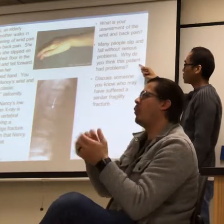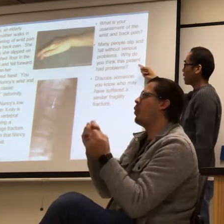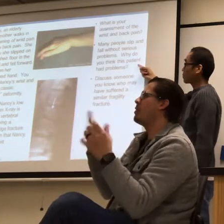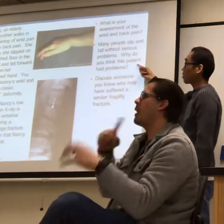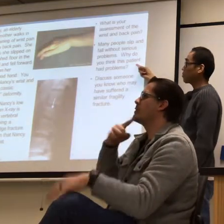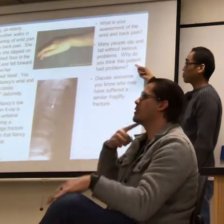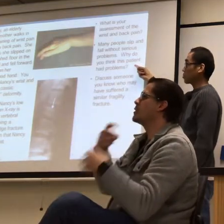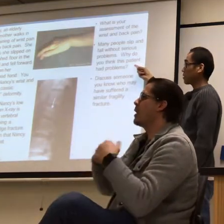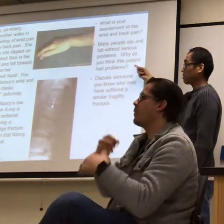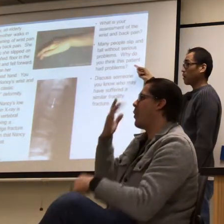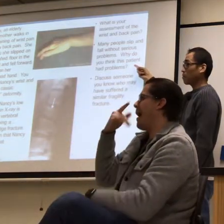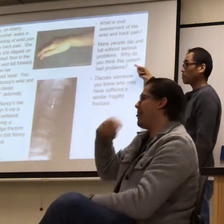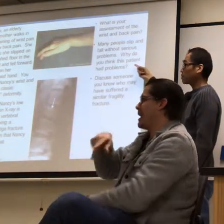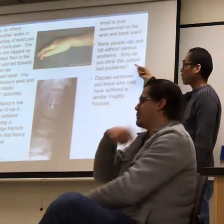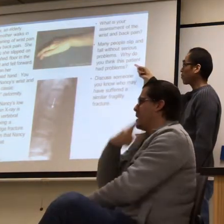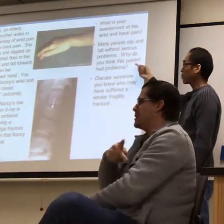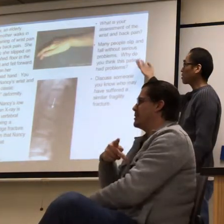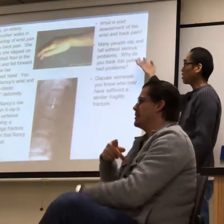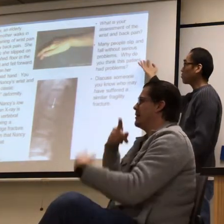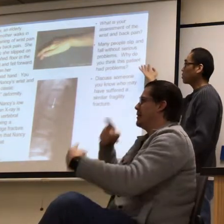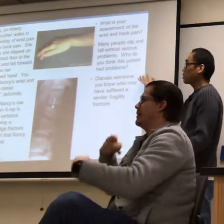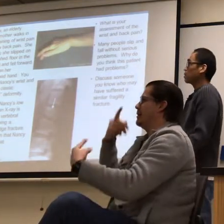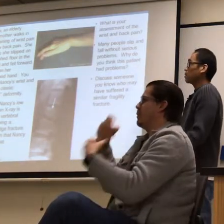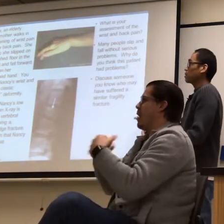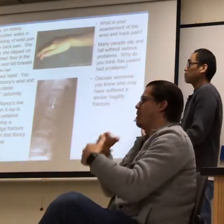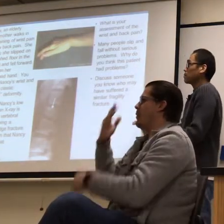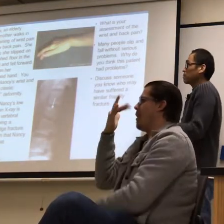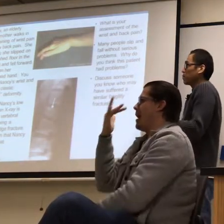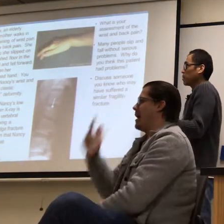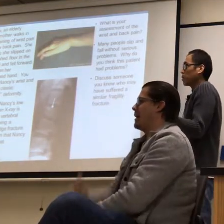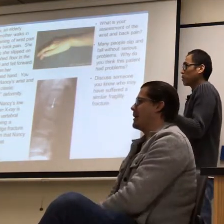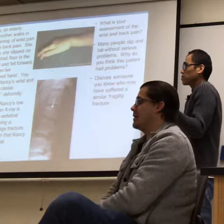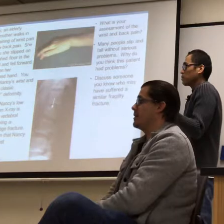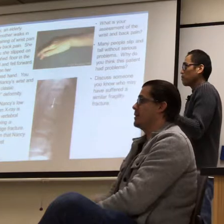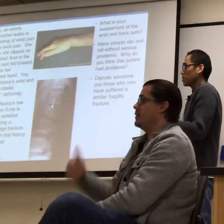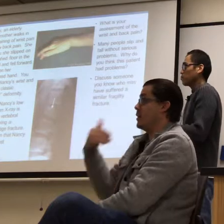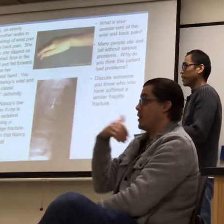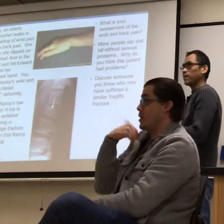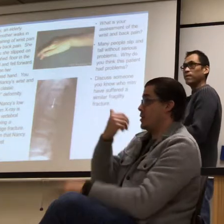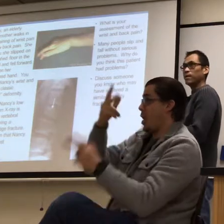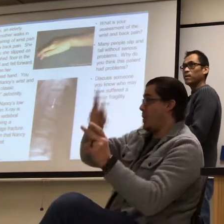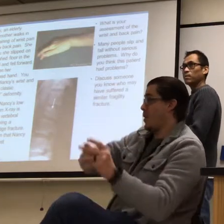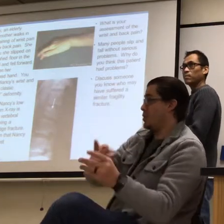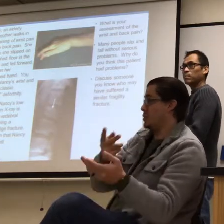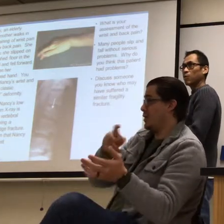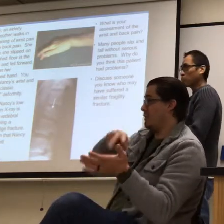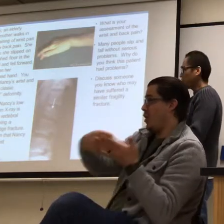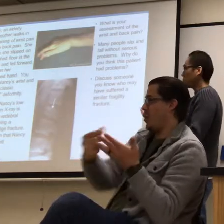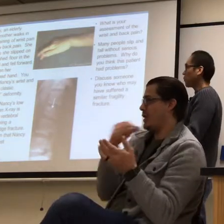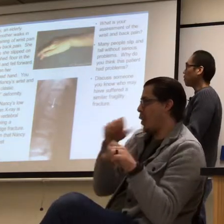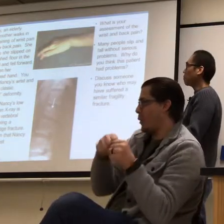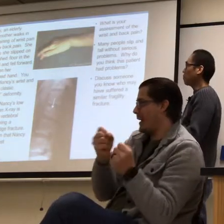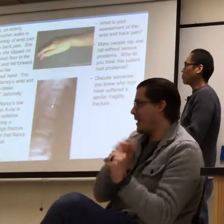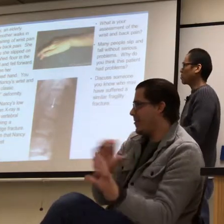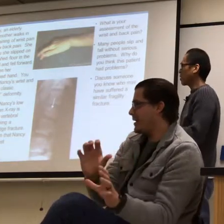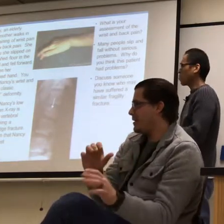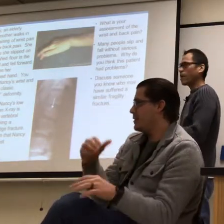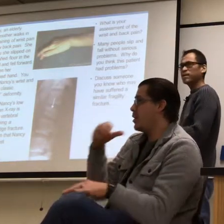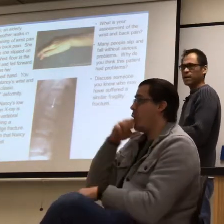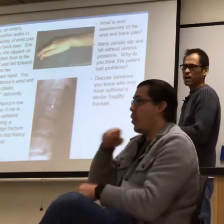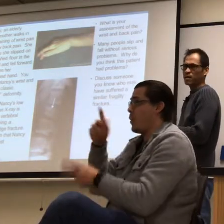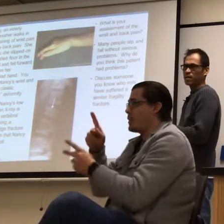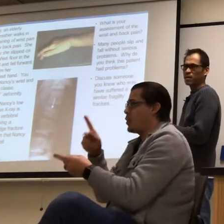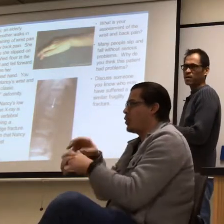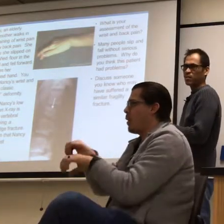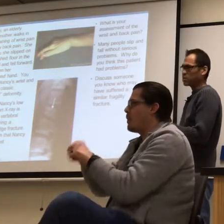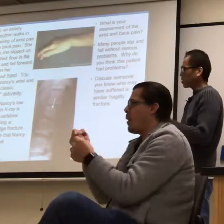think this patient had problems when they fell? In other words, you know, young person falls, they don't break anything. Old people fall, bones break. Why